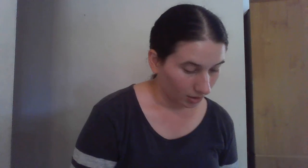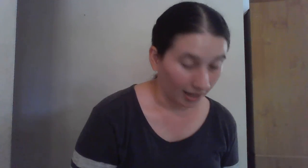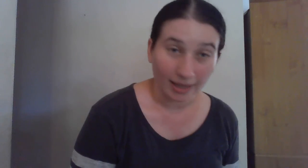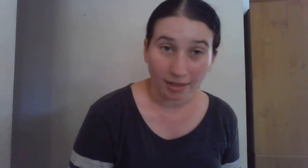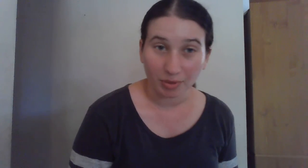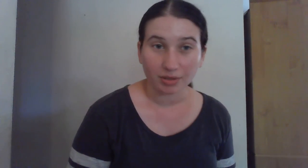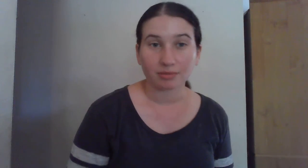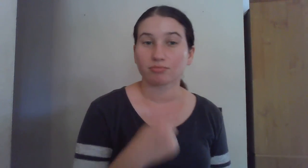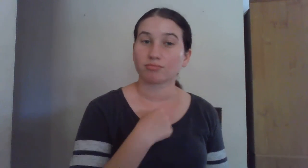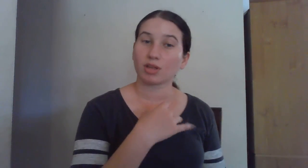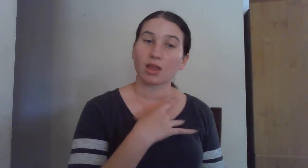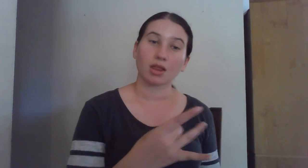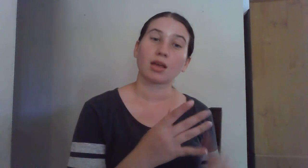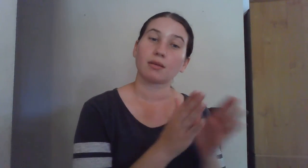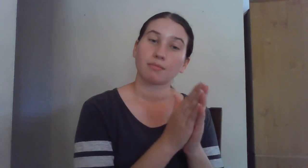I like book.